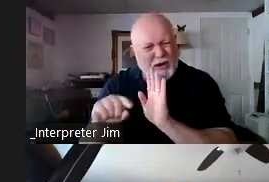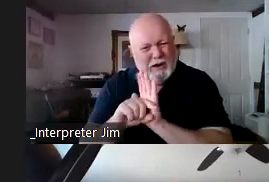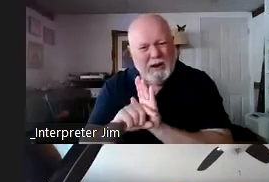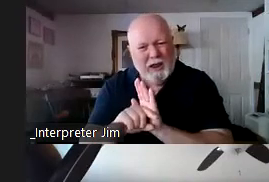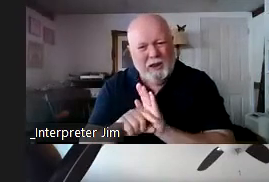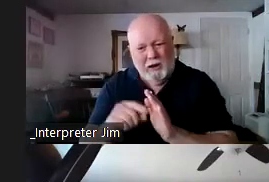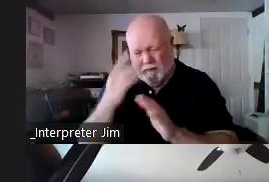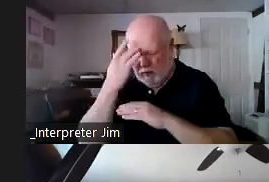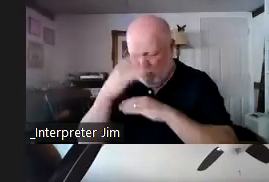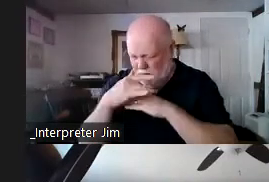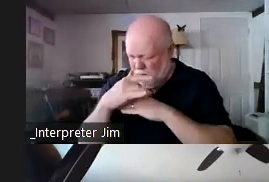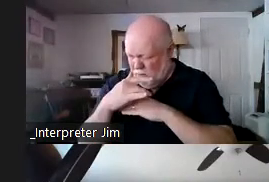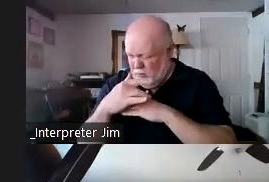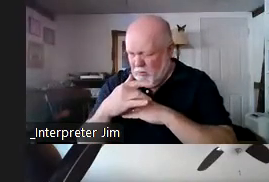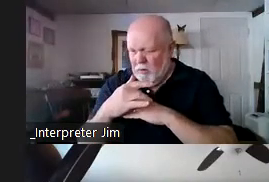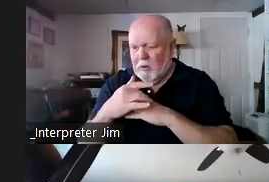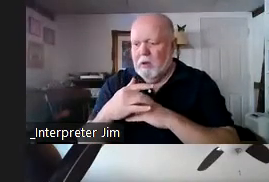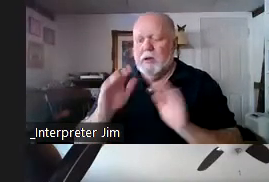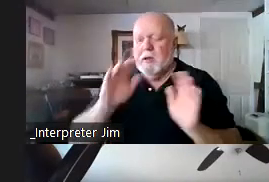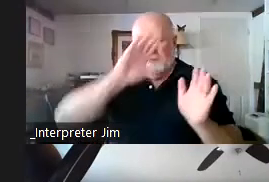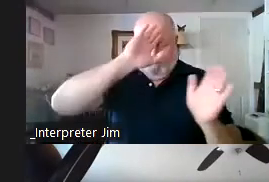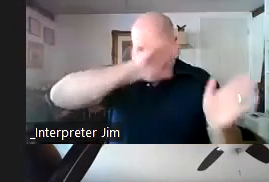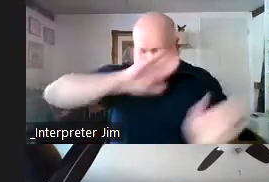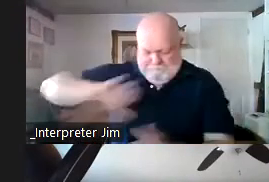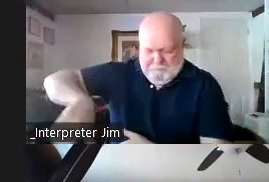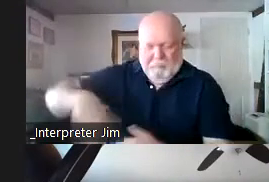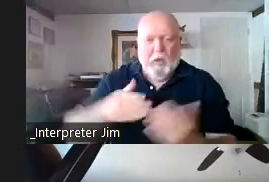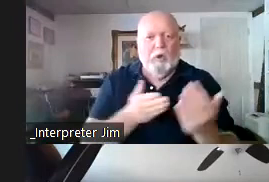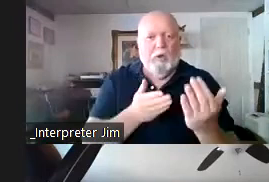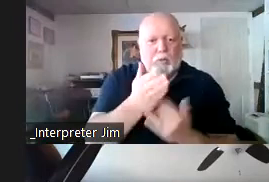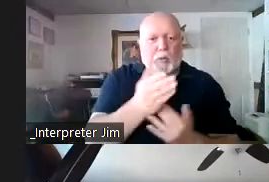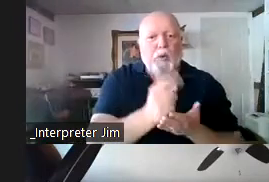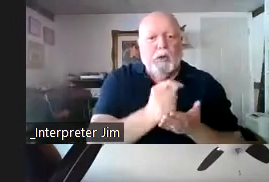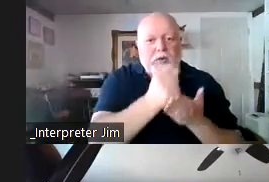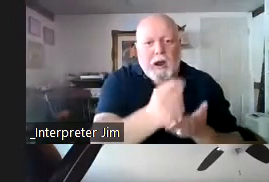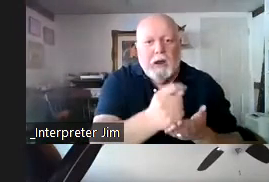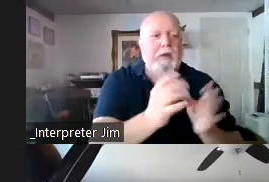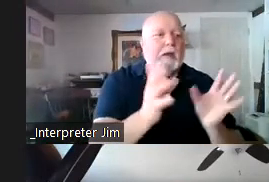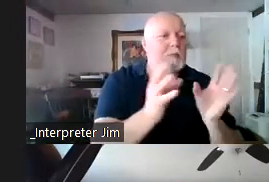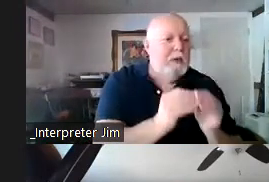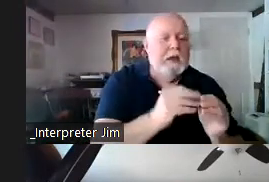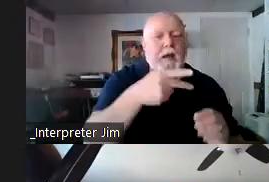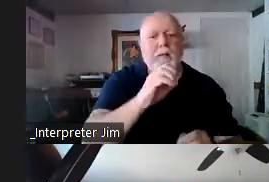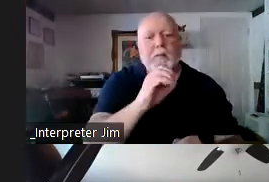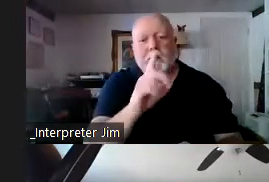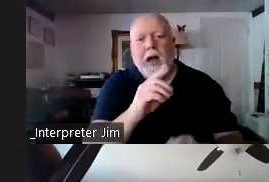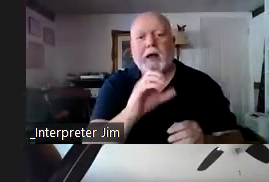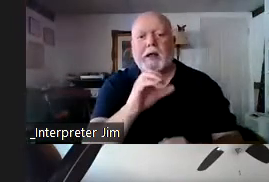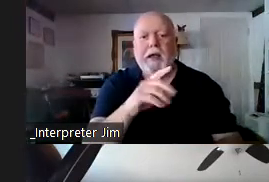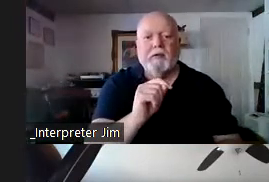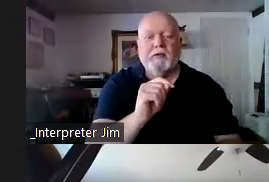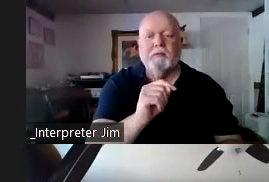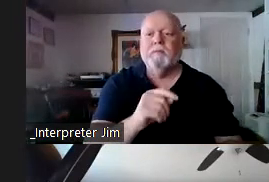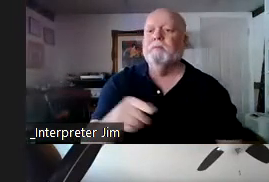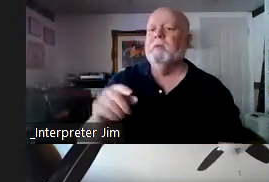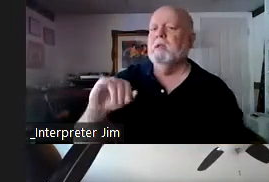through what I do now: recovery, meetings, therapy, podcasting, all that. Steve, I just have to mention, hearing you